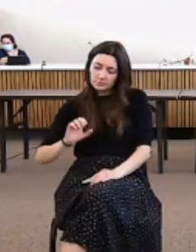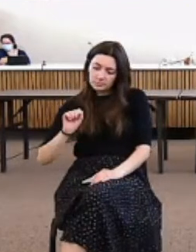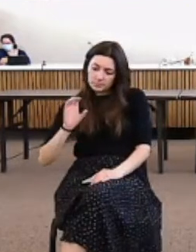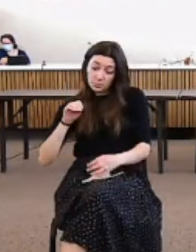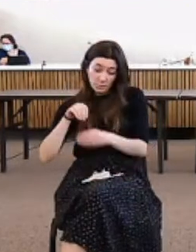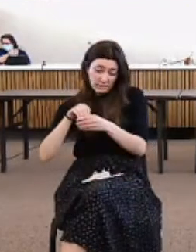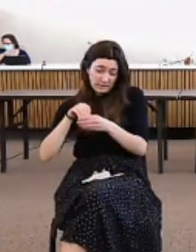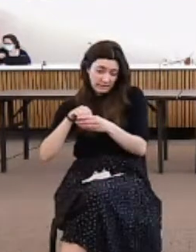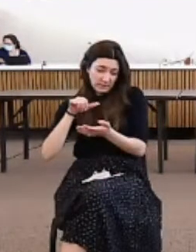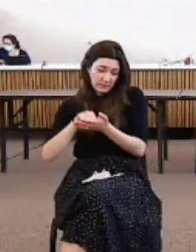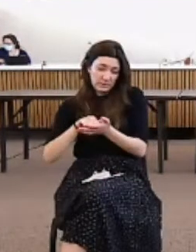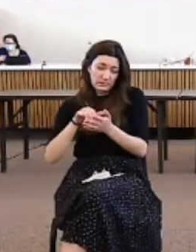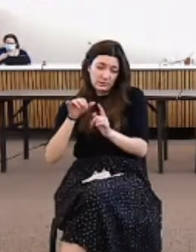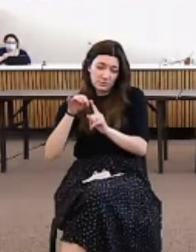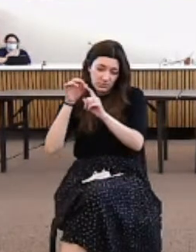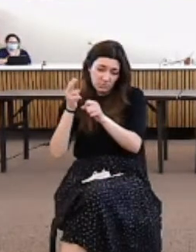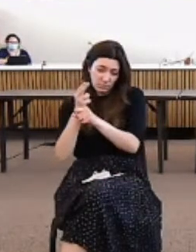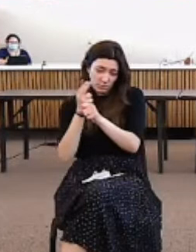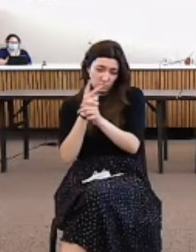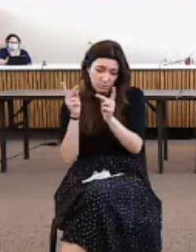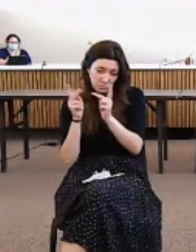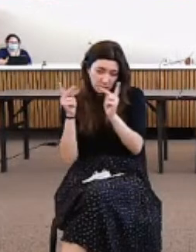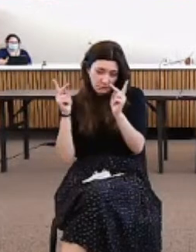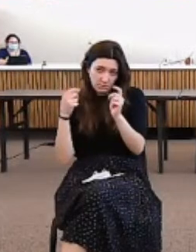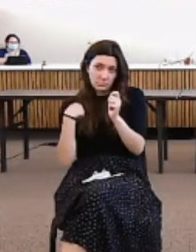special use permit, we added